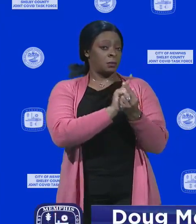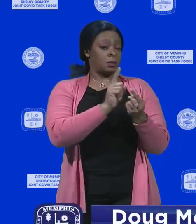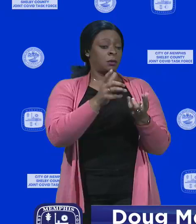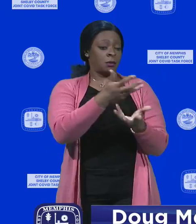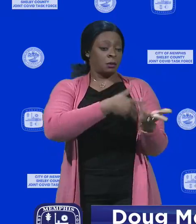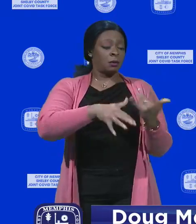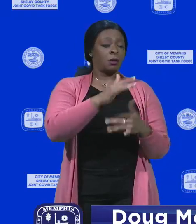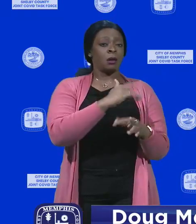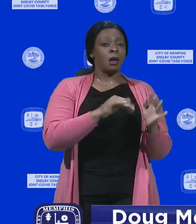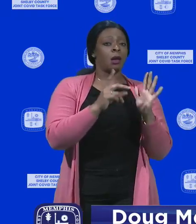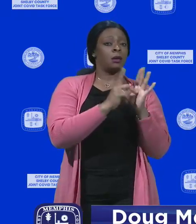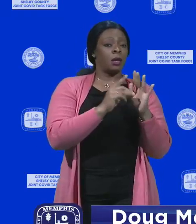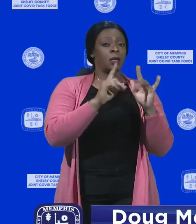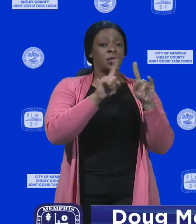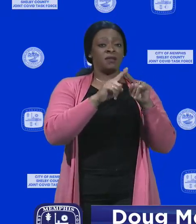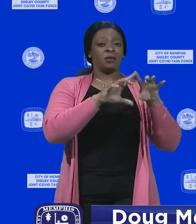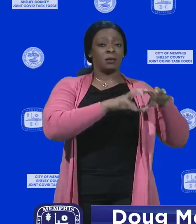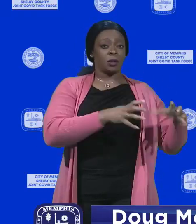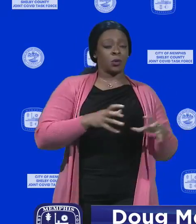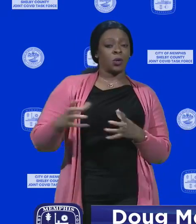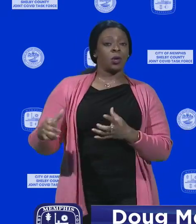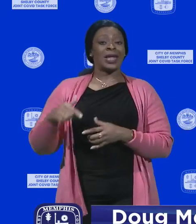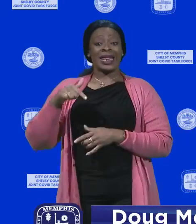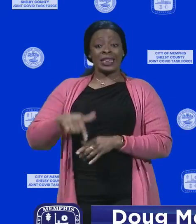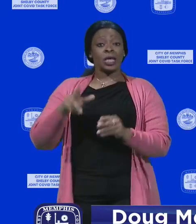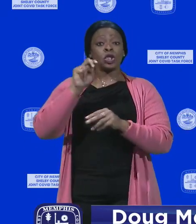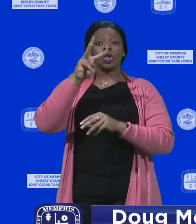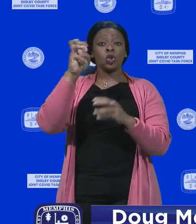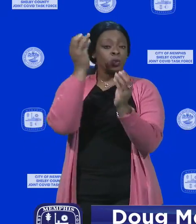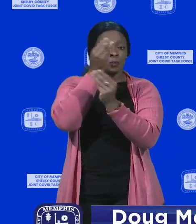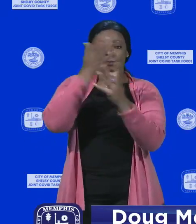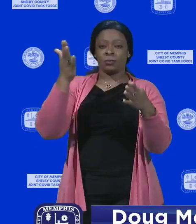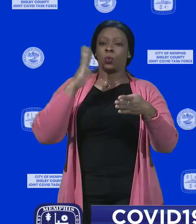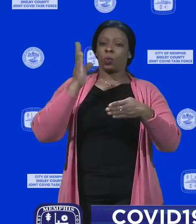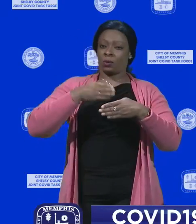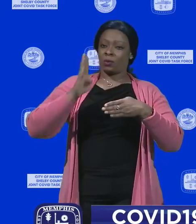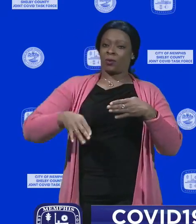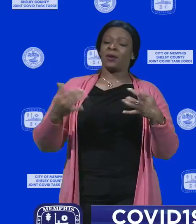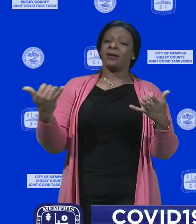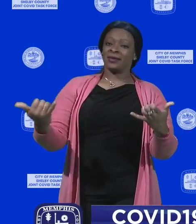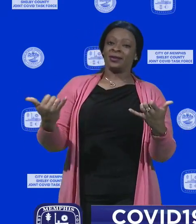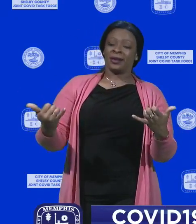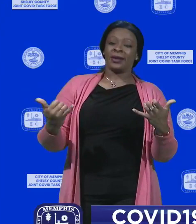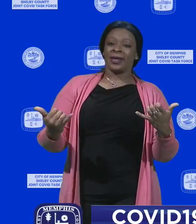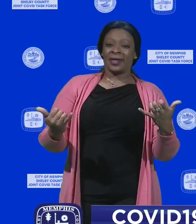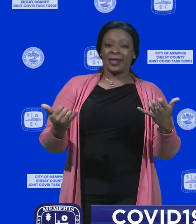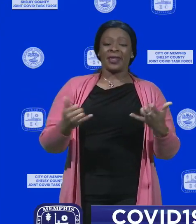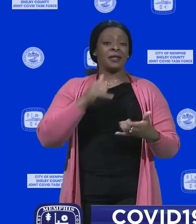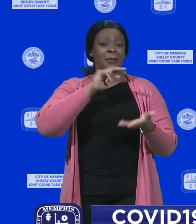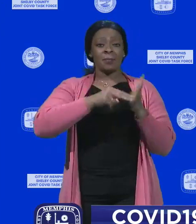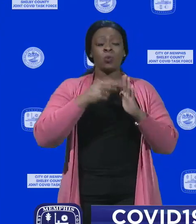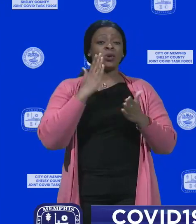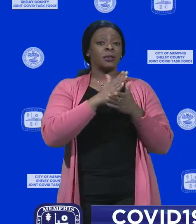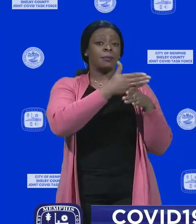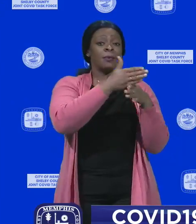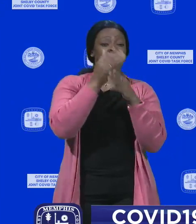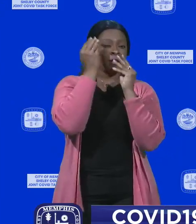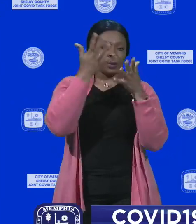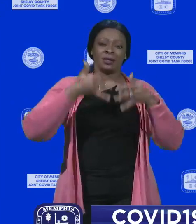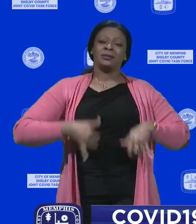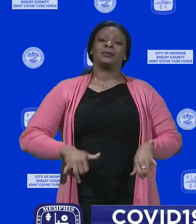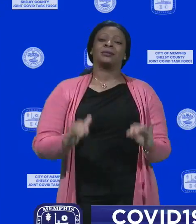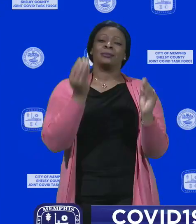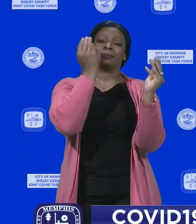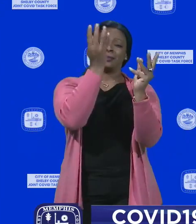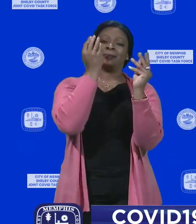of the principals. This briefing is the thing that will conclude here today. But that doesn't mean that we'll stop sharing information with